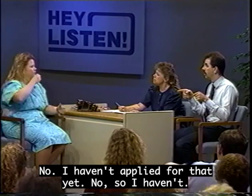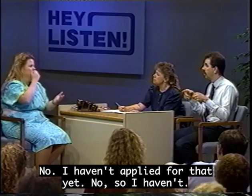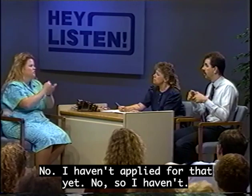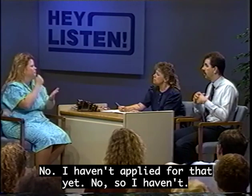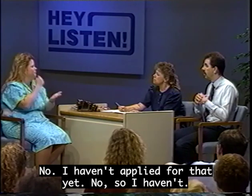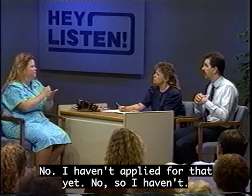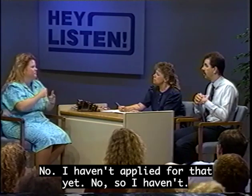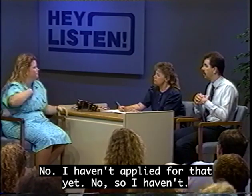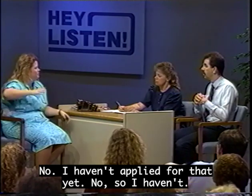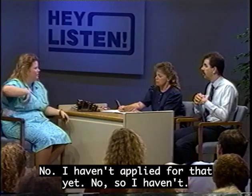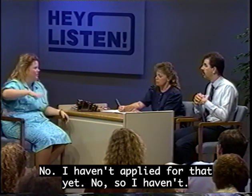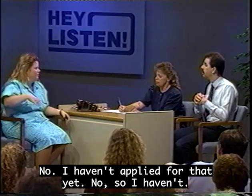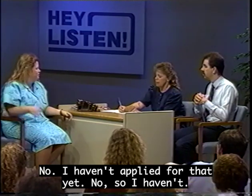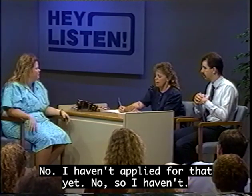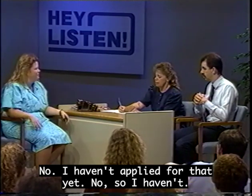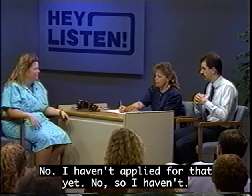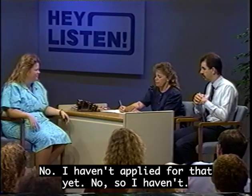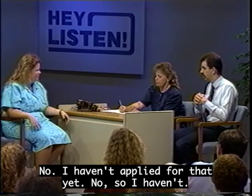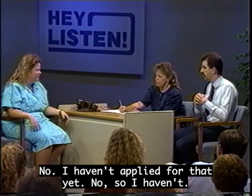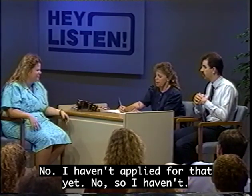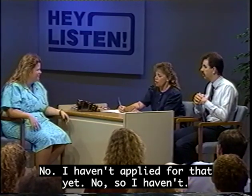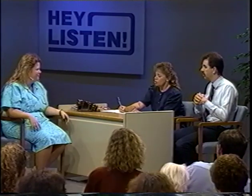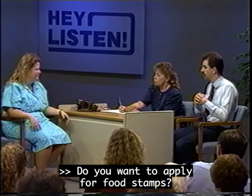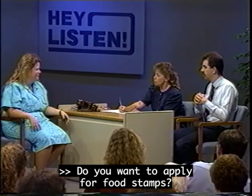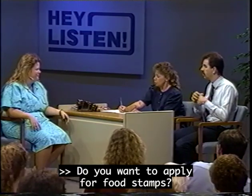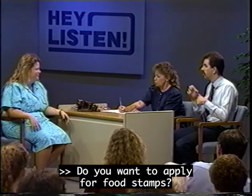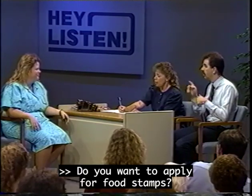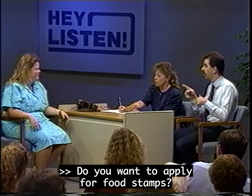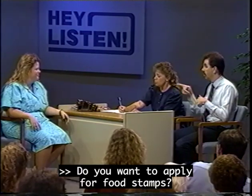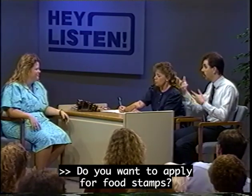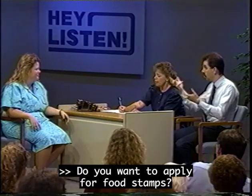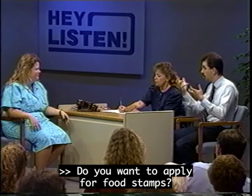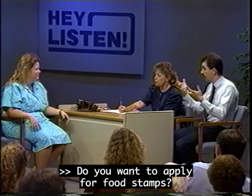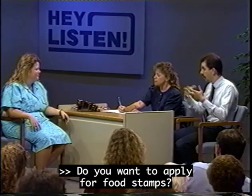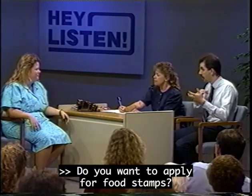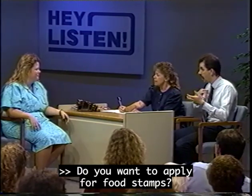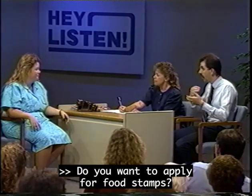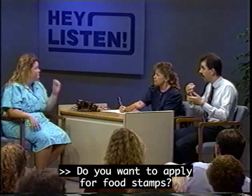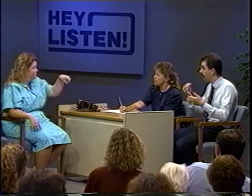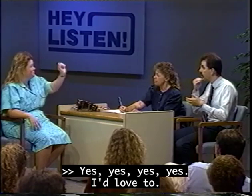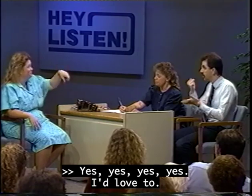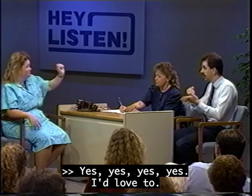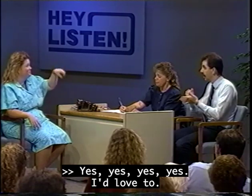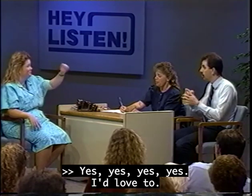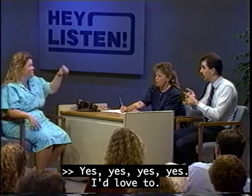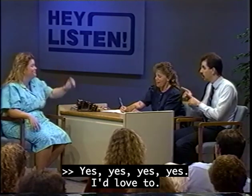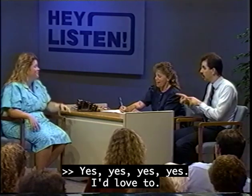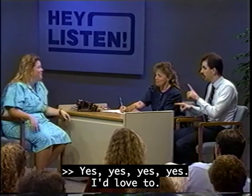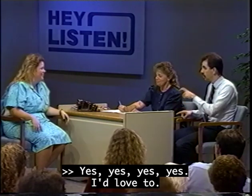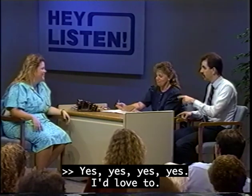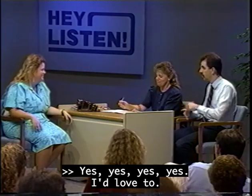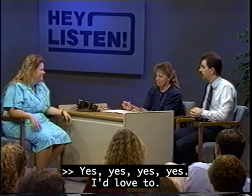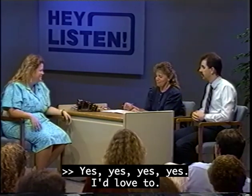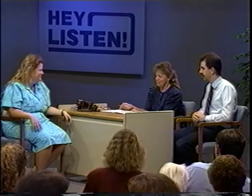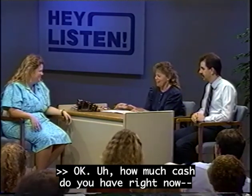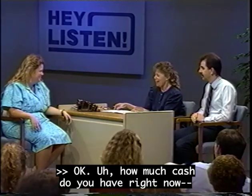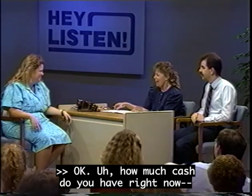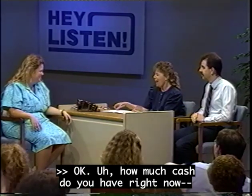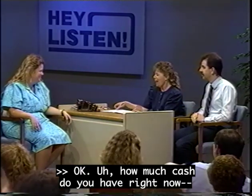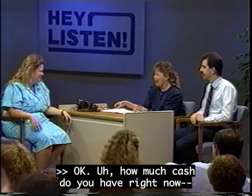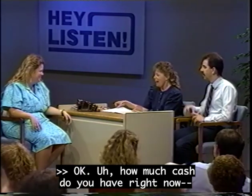No, I haven't applied for that yet. No, so I haven't. Do you want to apply for food stamps? Yes, yes, yes, Okay. yes, I'd love to.